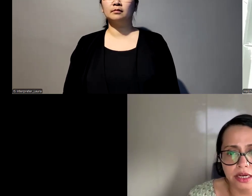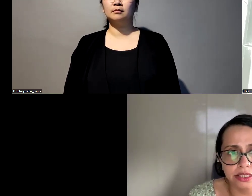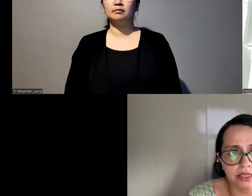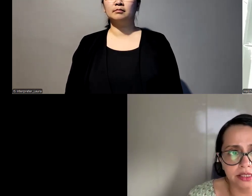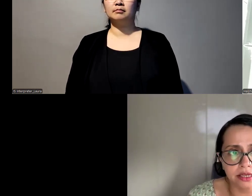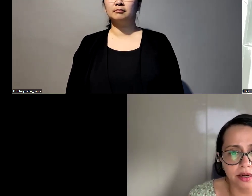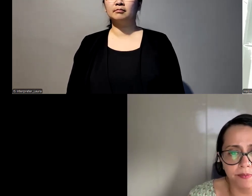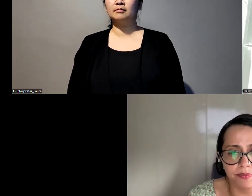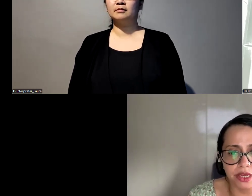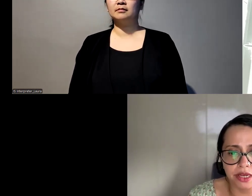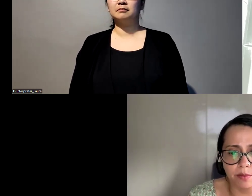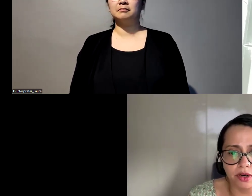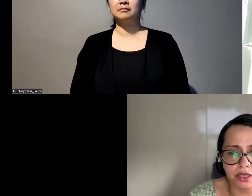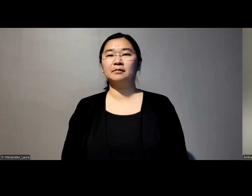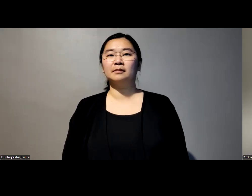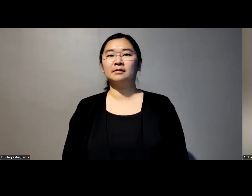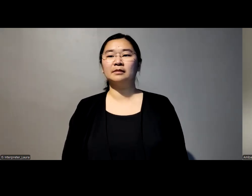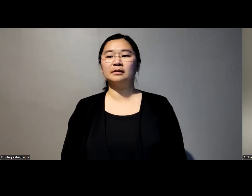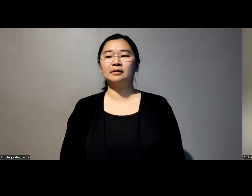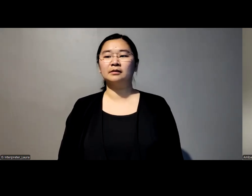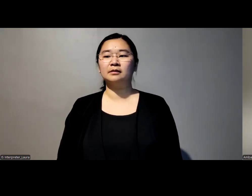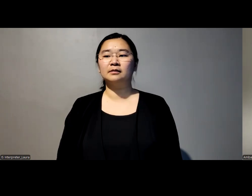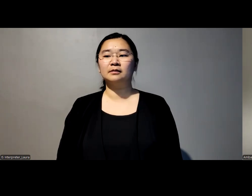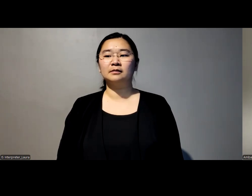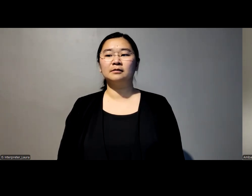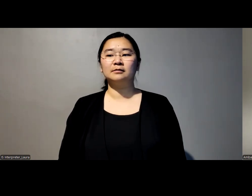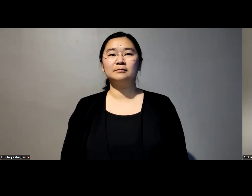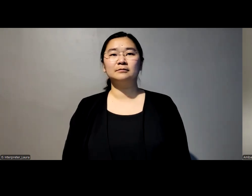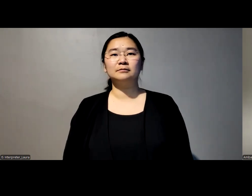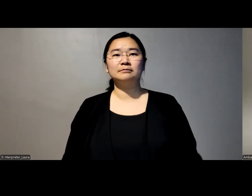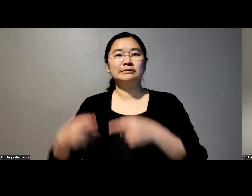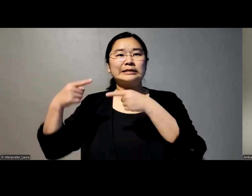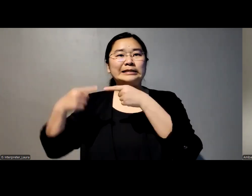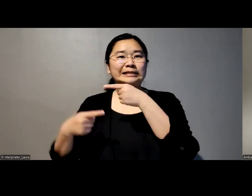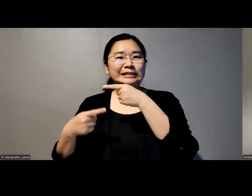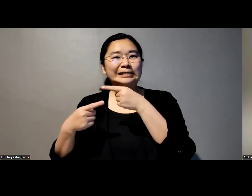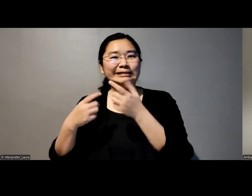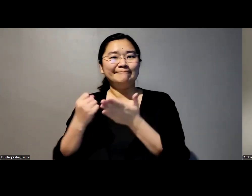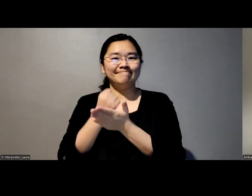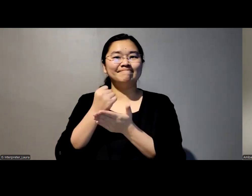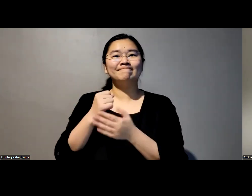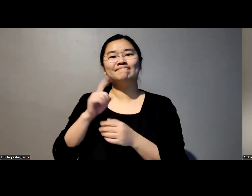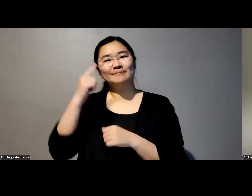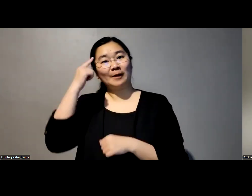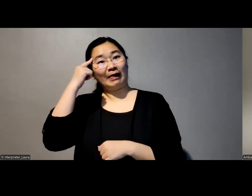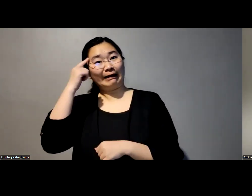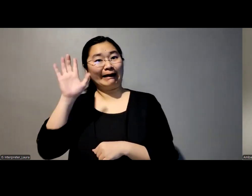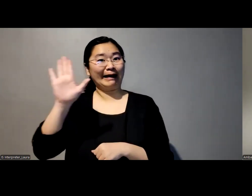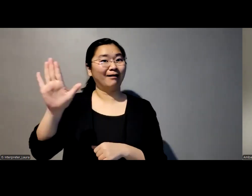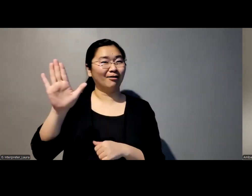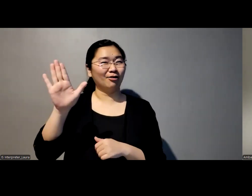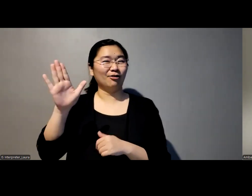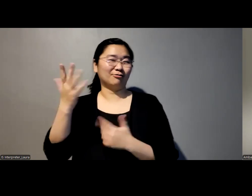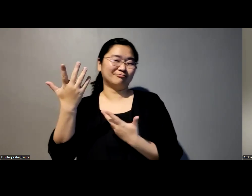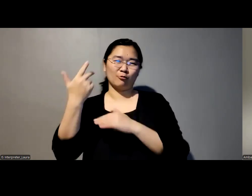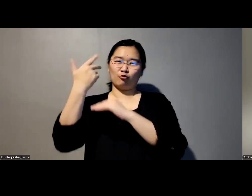I think Halina's camera is frozen. I will just wait a minute to see if she can rejoin the